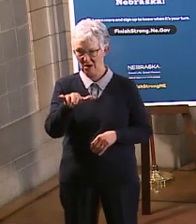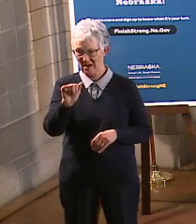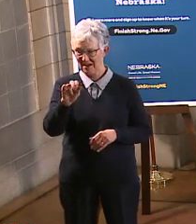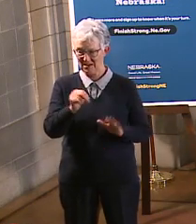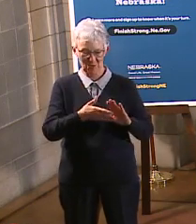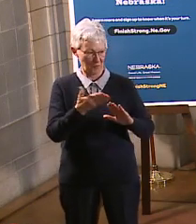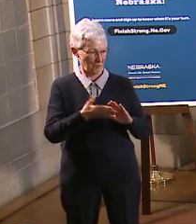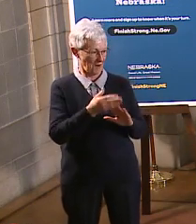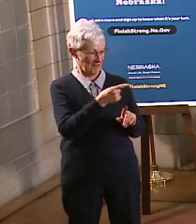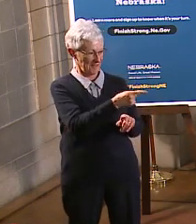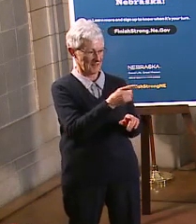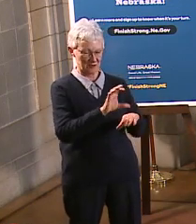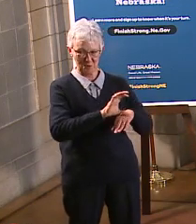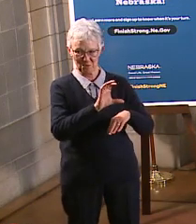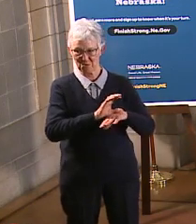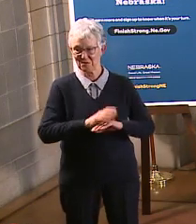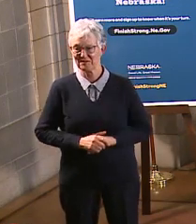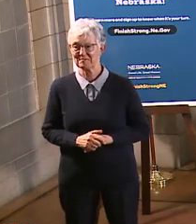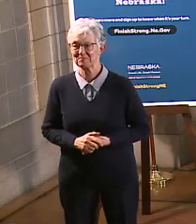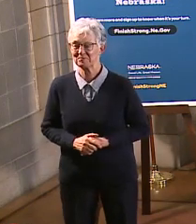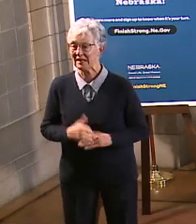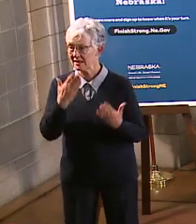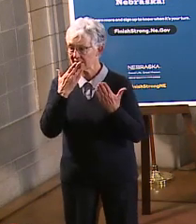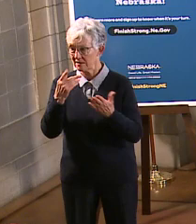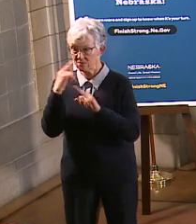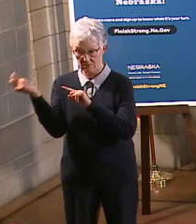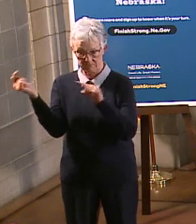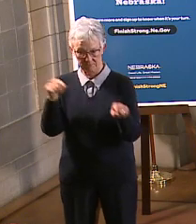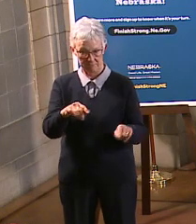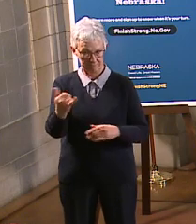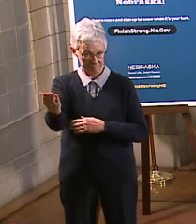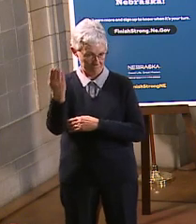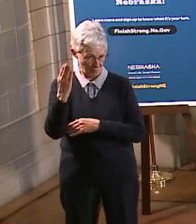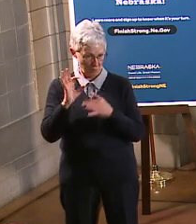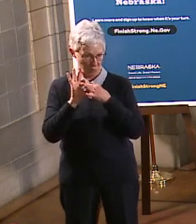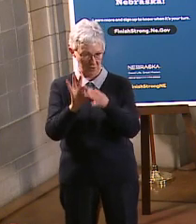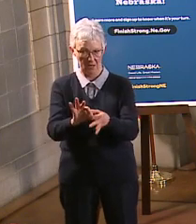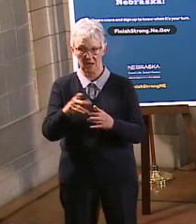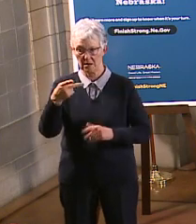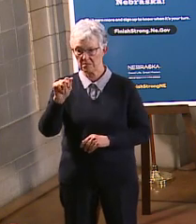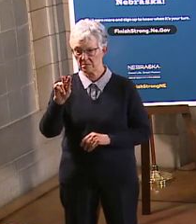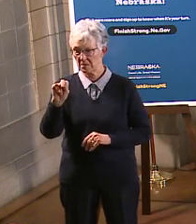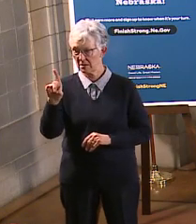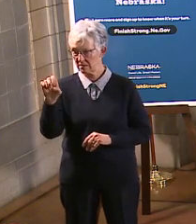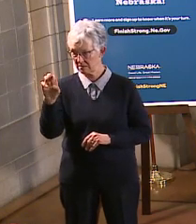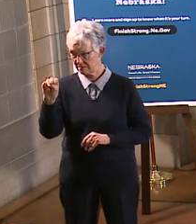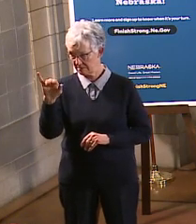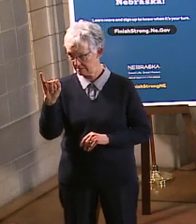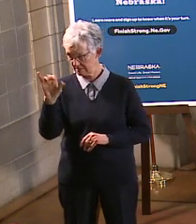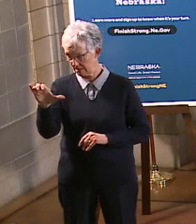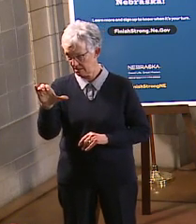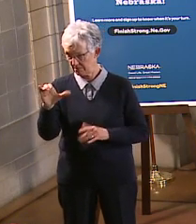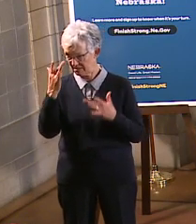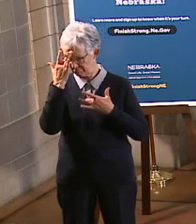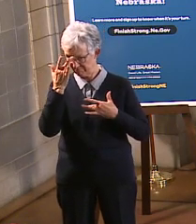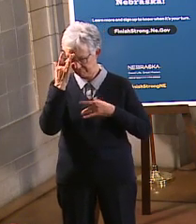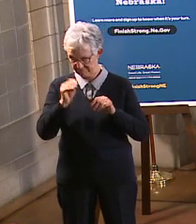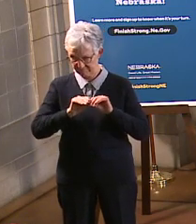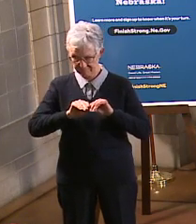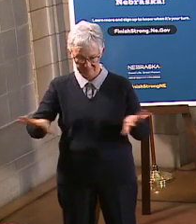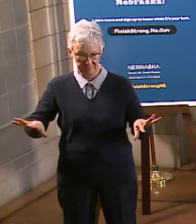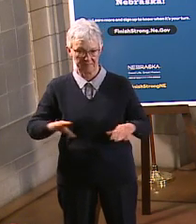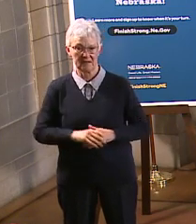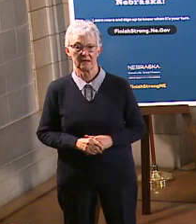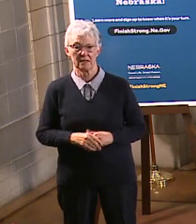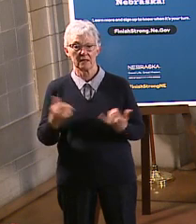right, great. Well, folks, thanks for joining us for our press briefing with regard to the pandemic and other issues. Today, of course, we want to